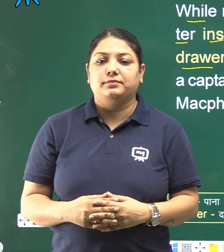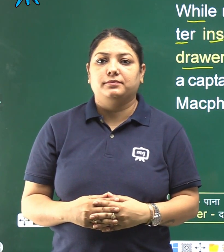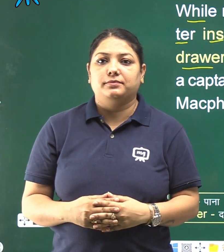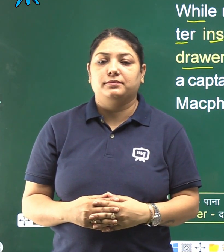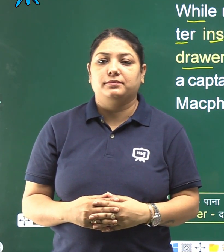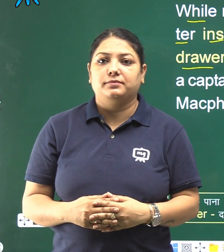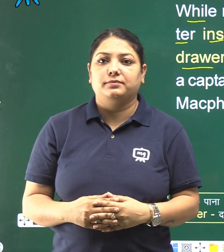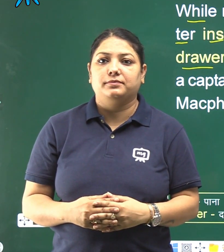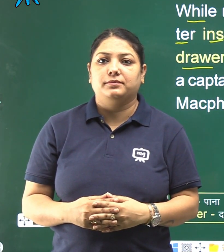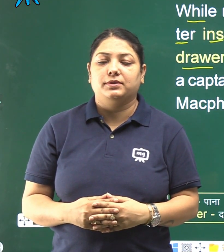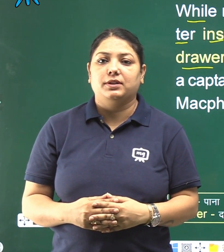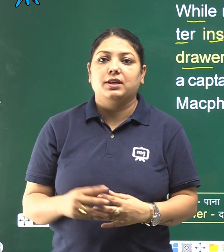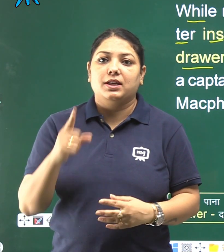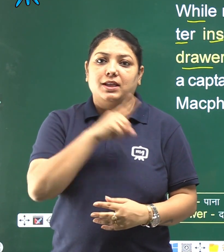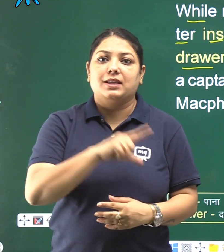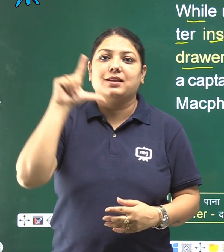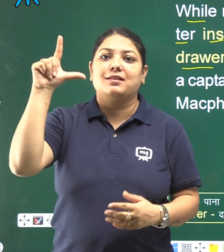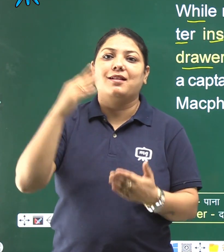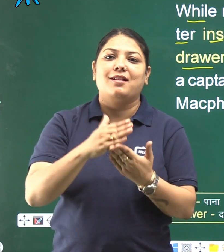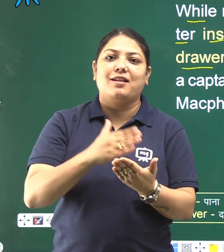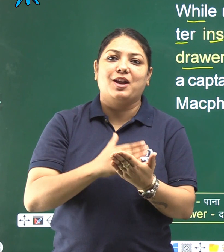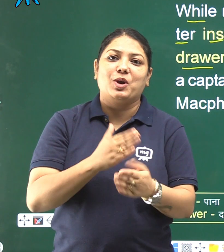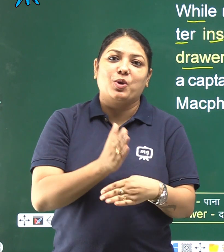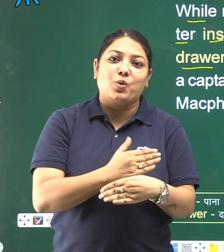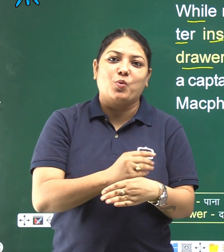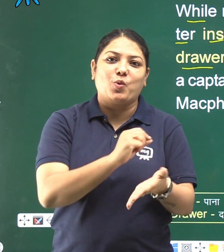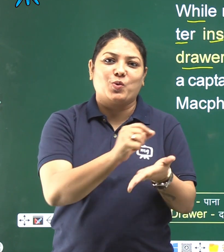This letter was written